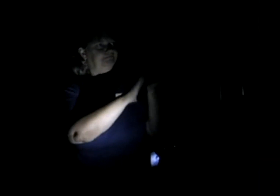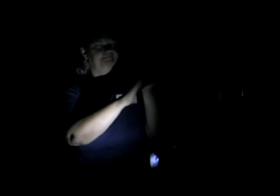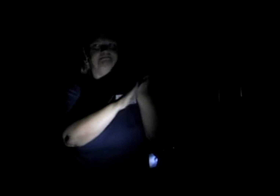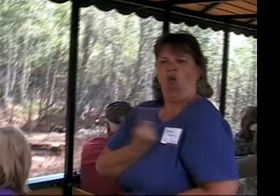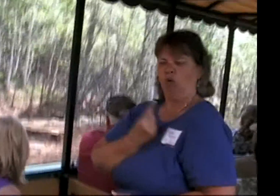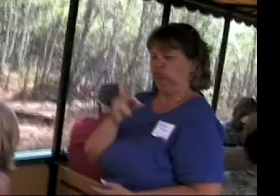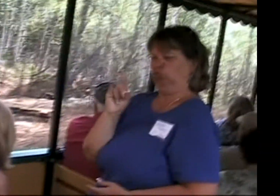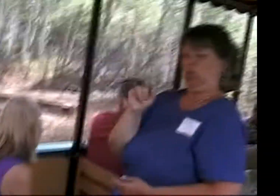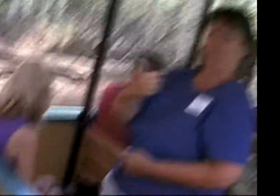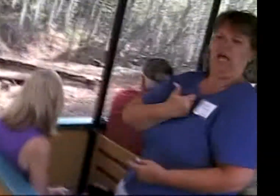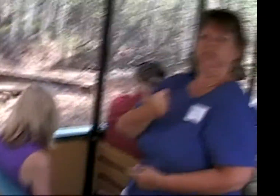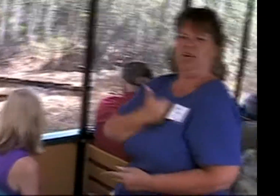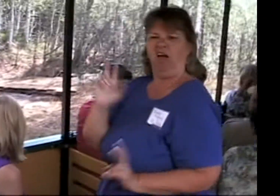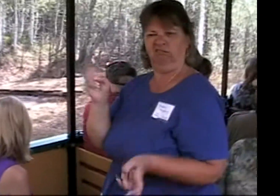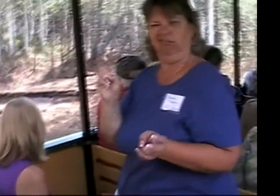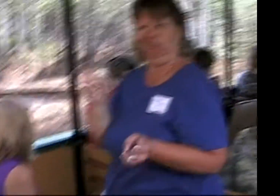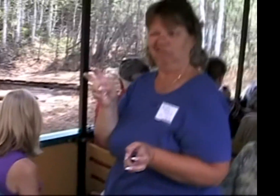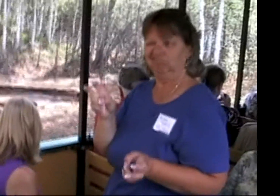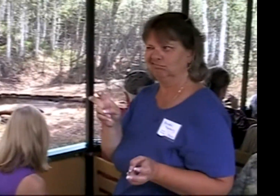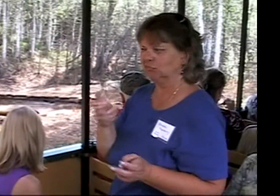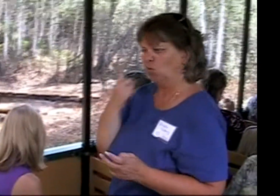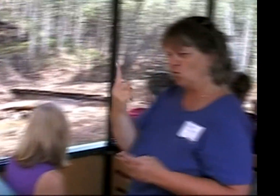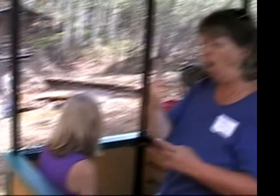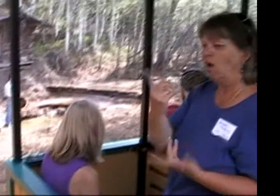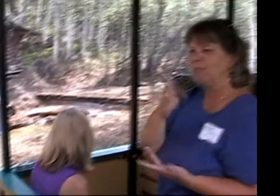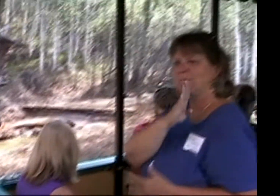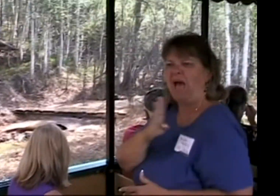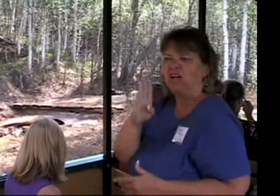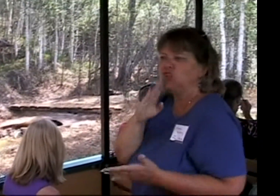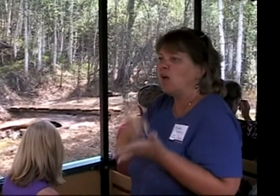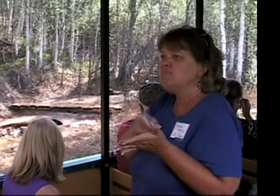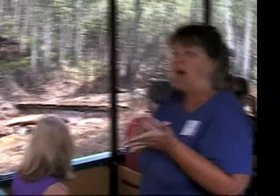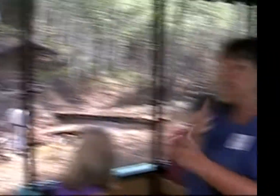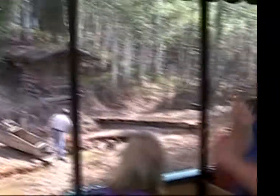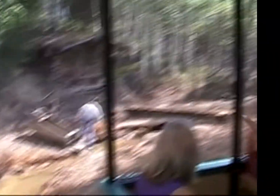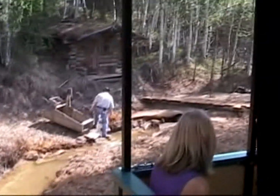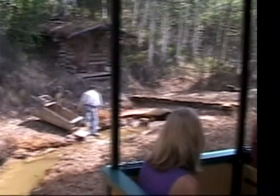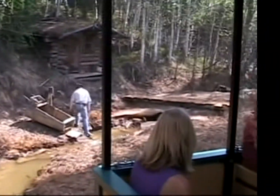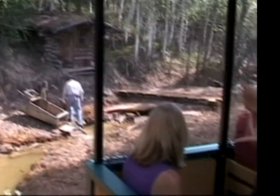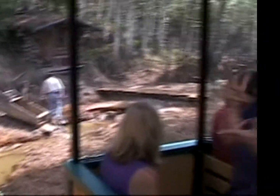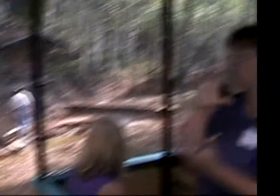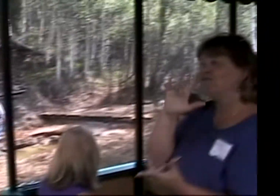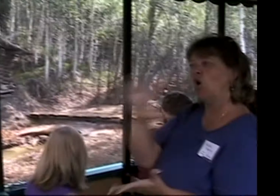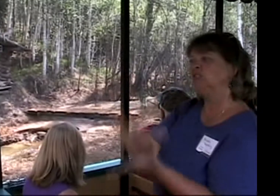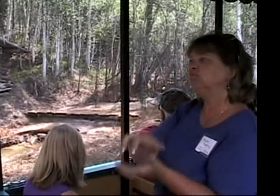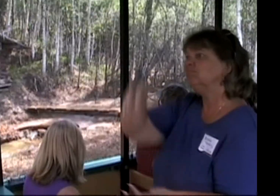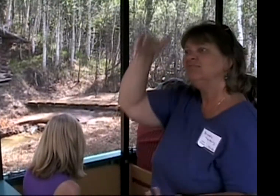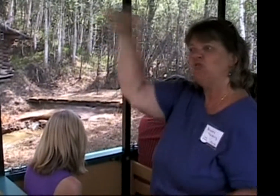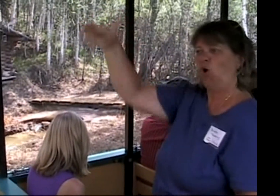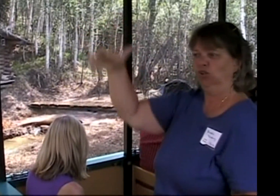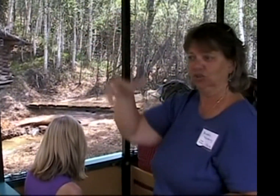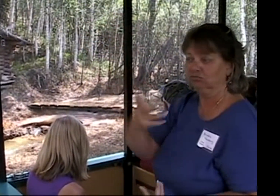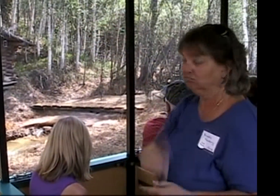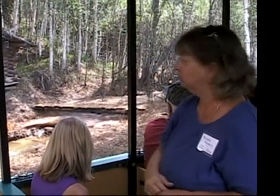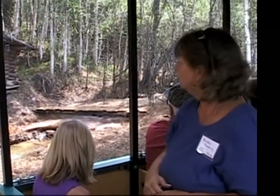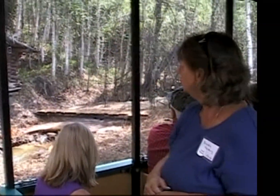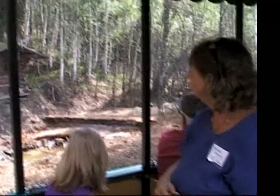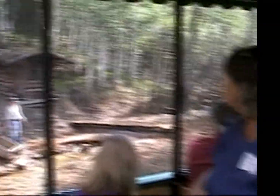Thanks, folks. A single Alaskan bachelor miner, a lone man seeking his fortune on the last frontier. Here I'm referring